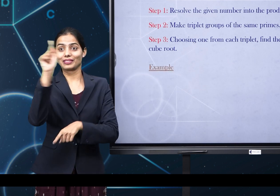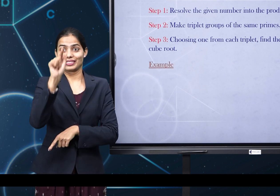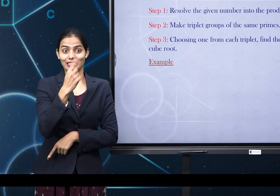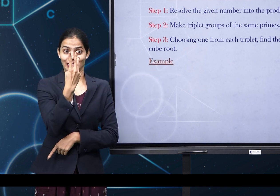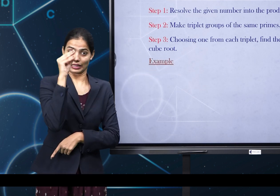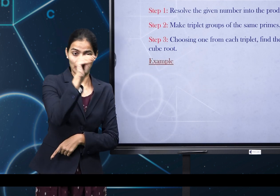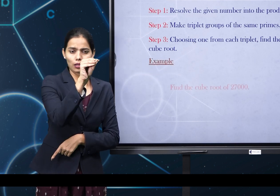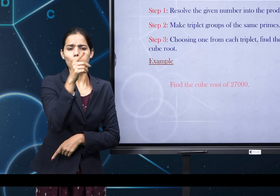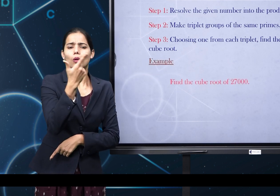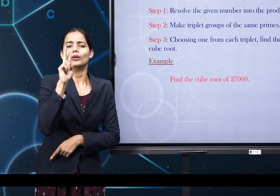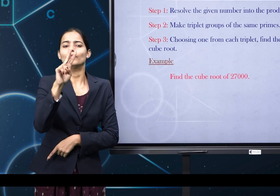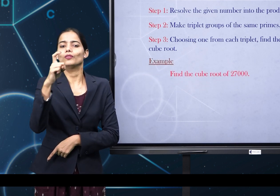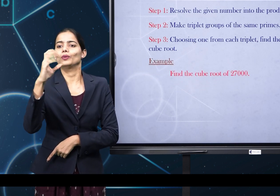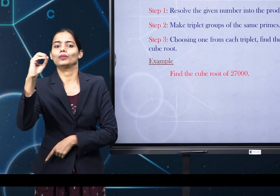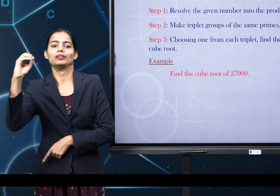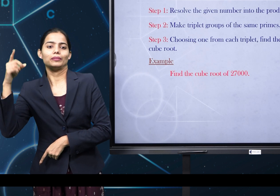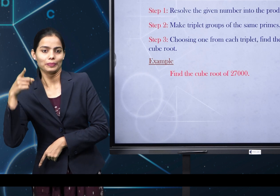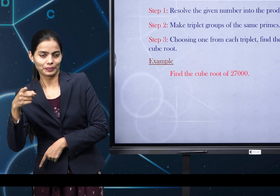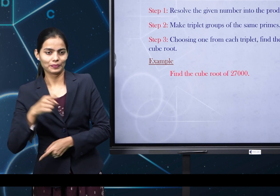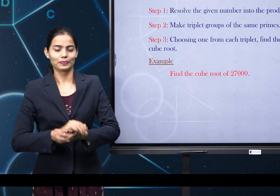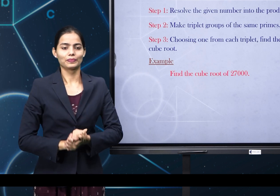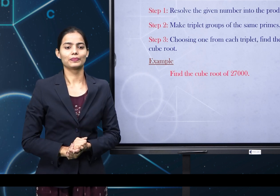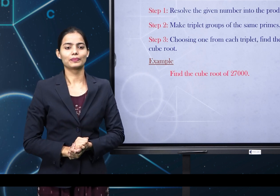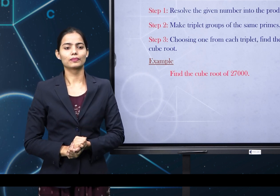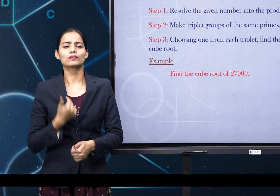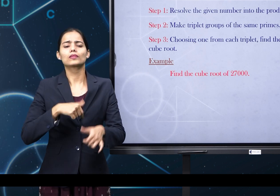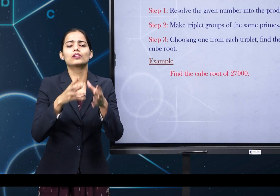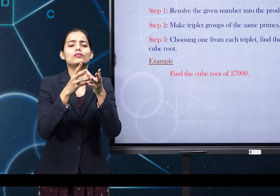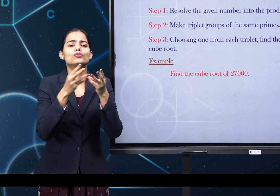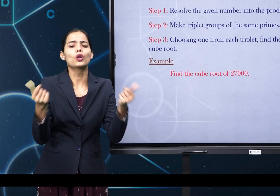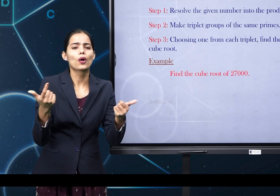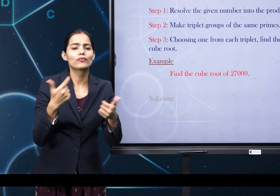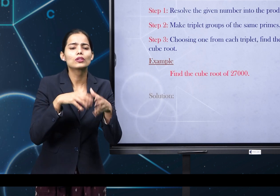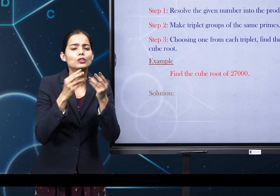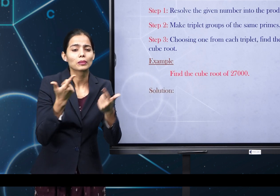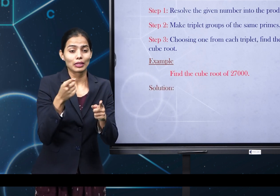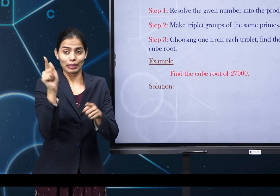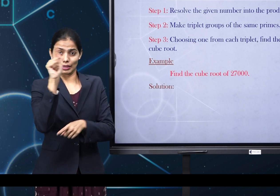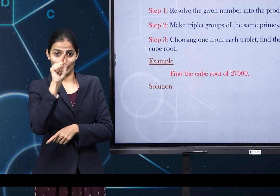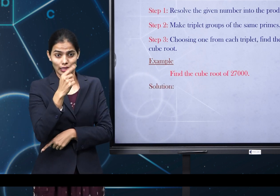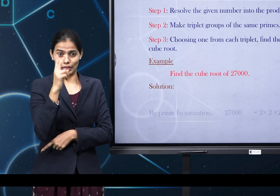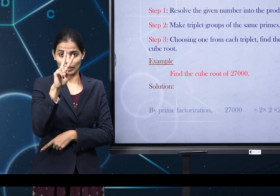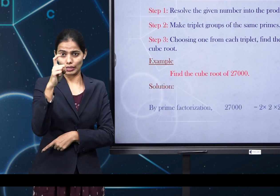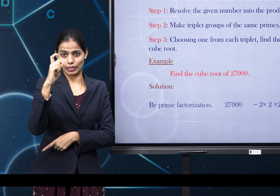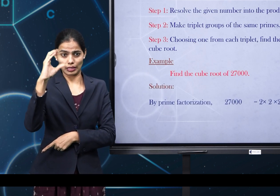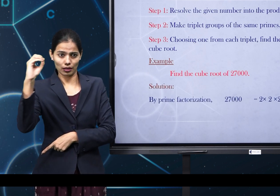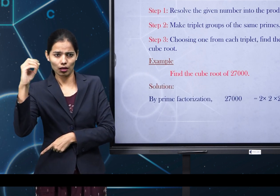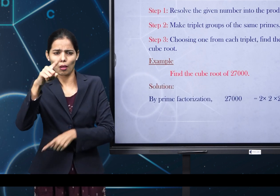Example. Find the cube root of 27,000. Solution. By prime